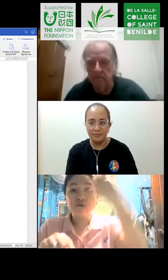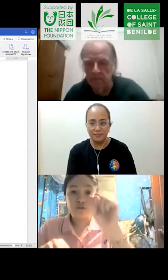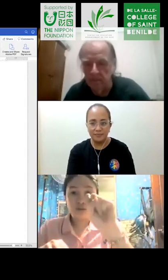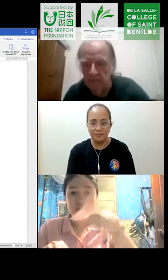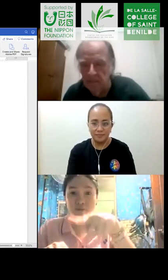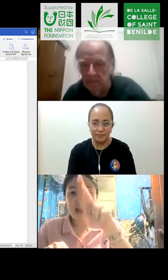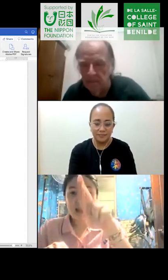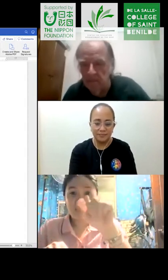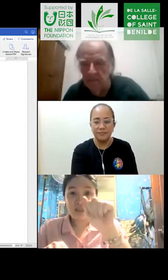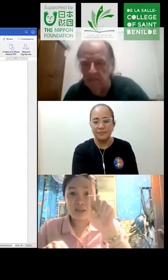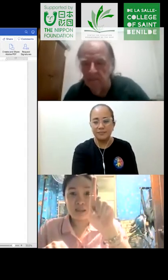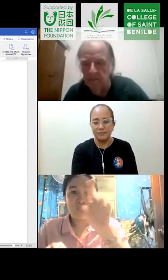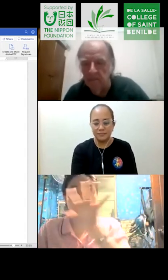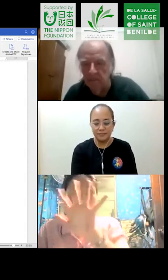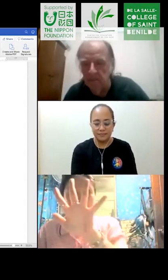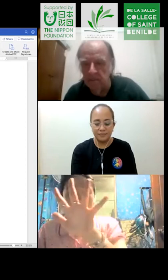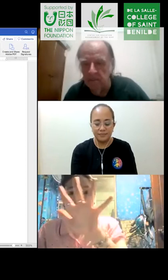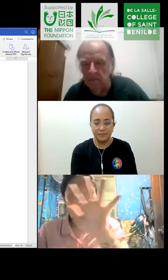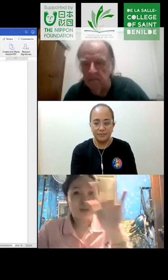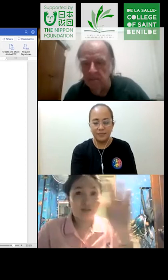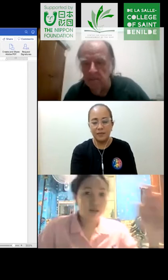Yeah, mental note on the spread. Right.